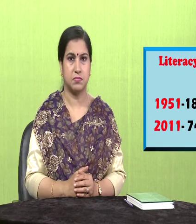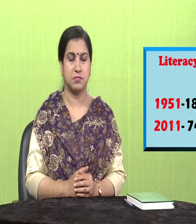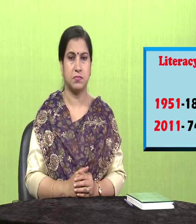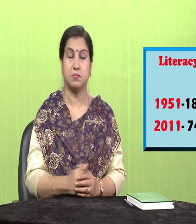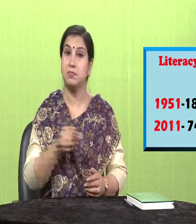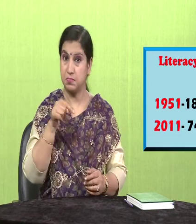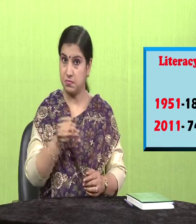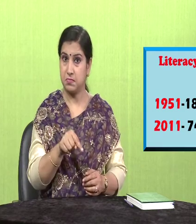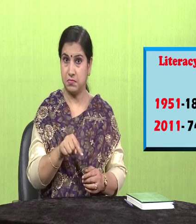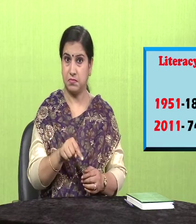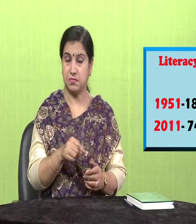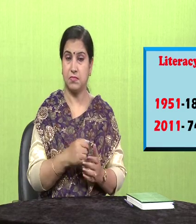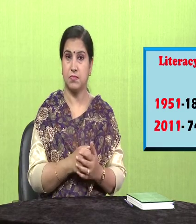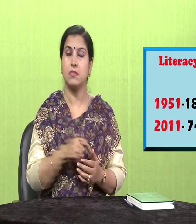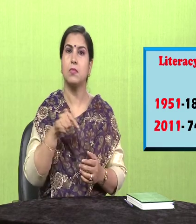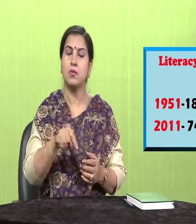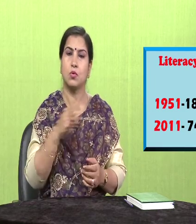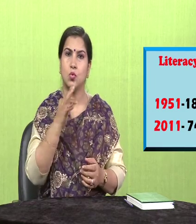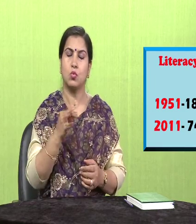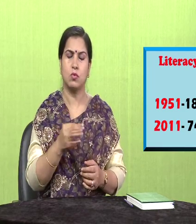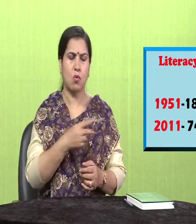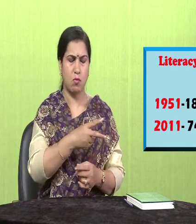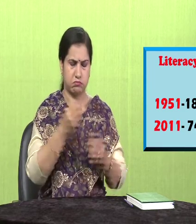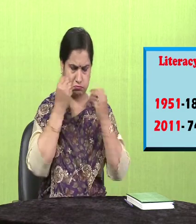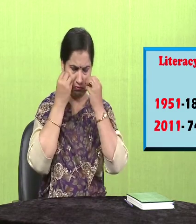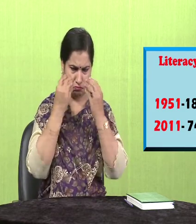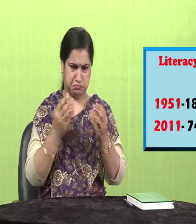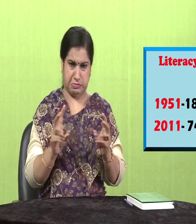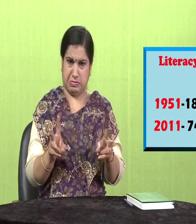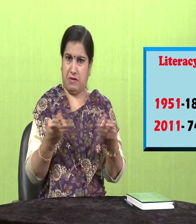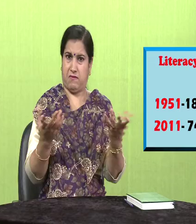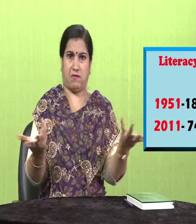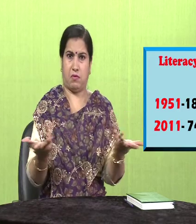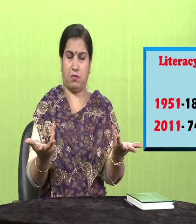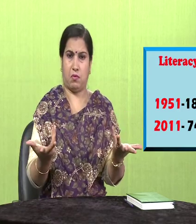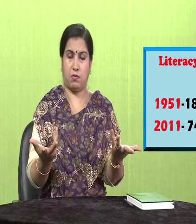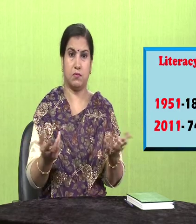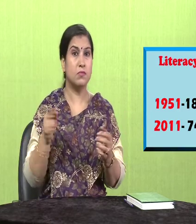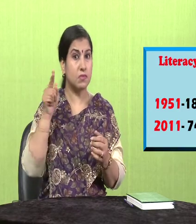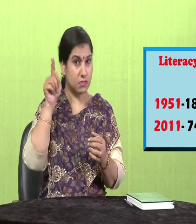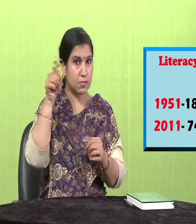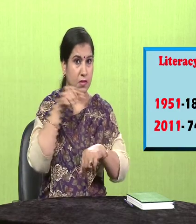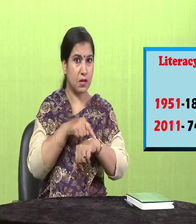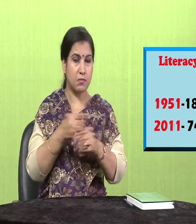Therefore, it was feared that due to low level of literacy,